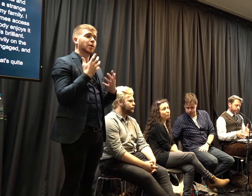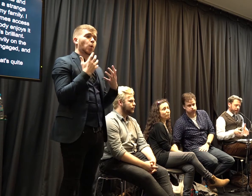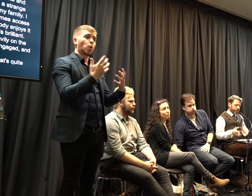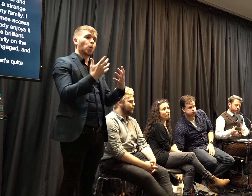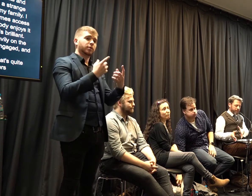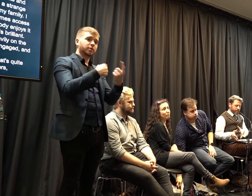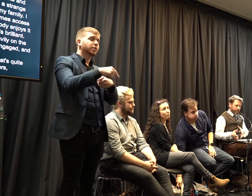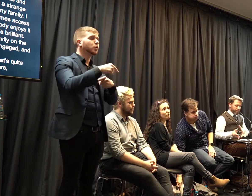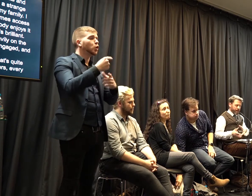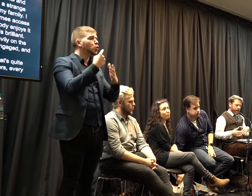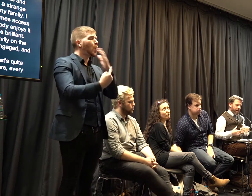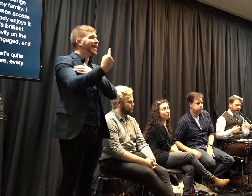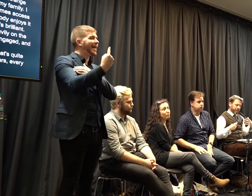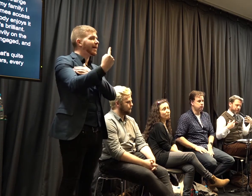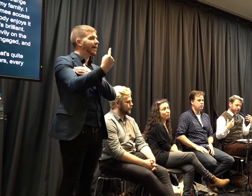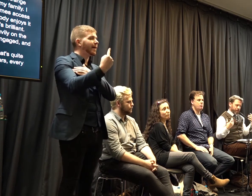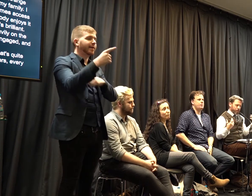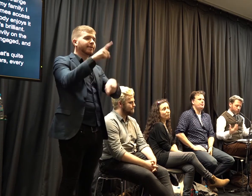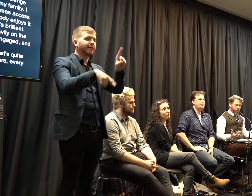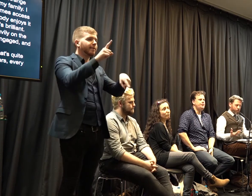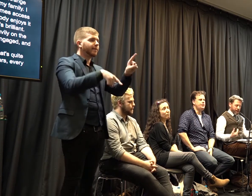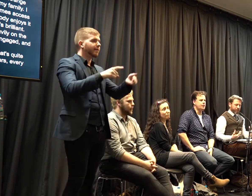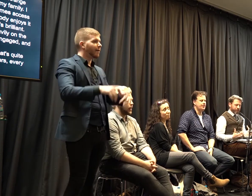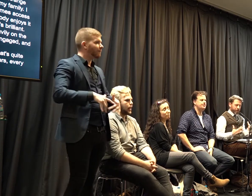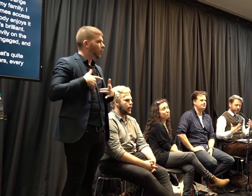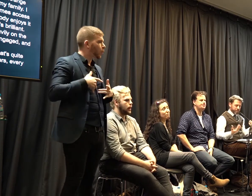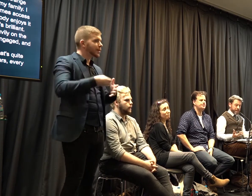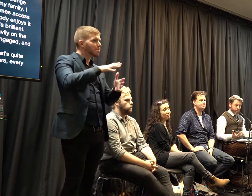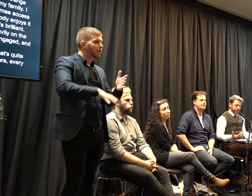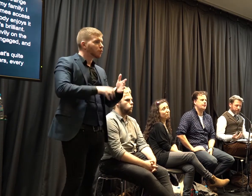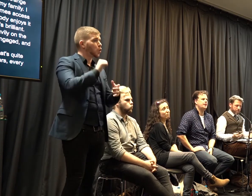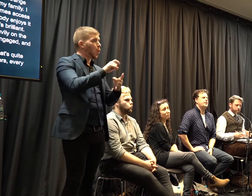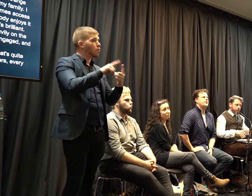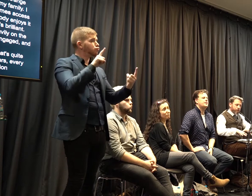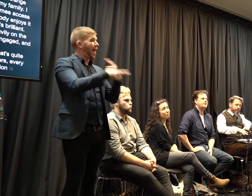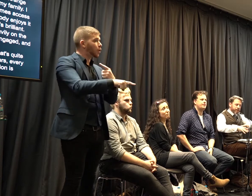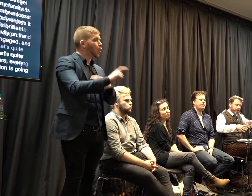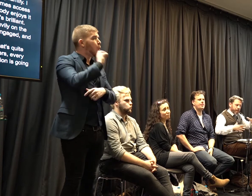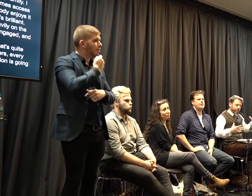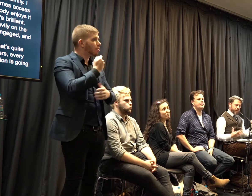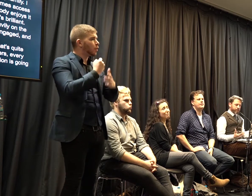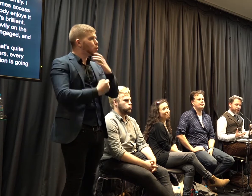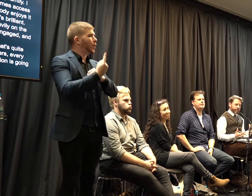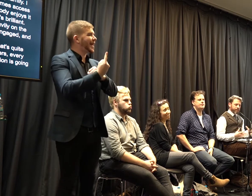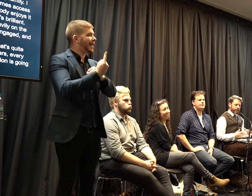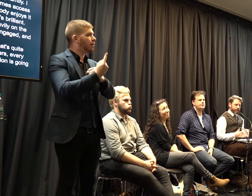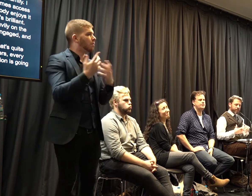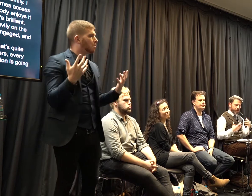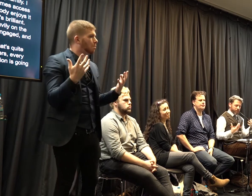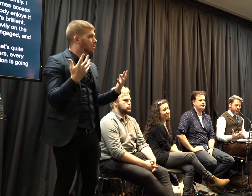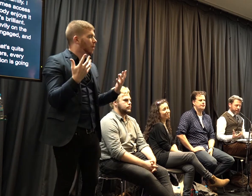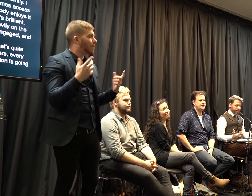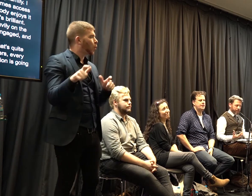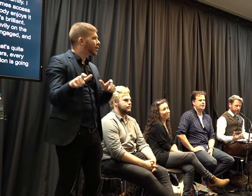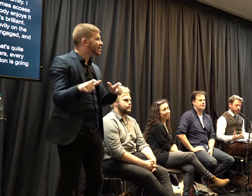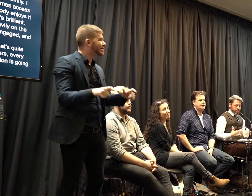every audience member is unique, and your reaction is going to be unique, but we still have this sense that it's